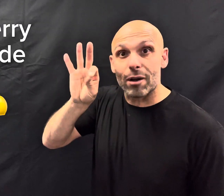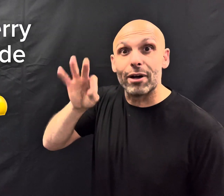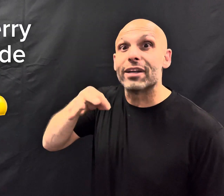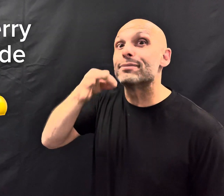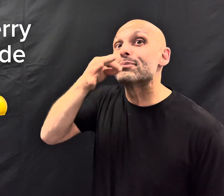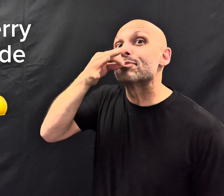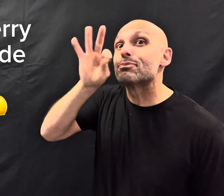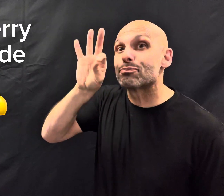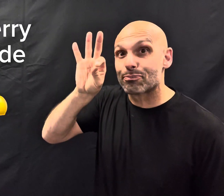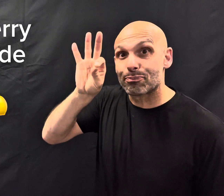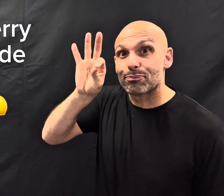Strawberry.